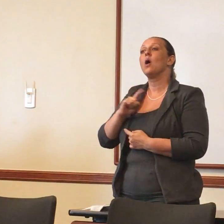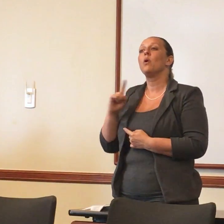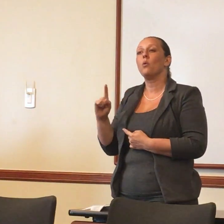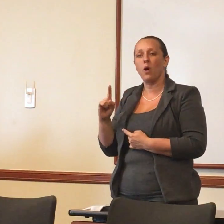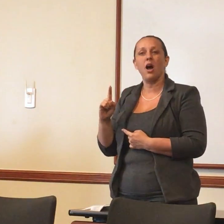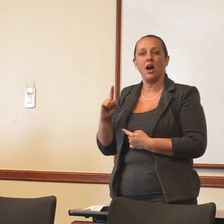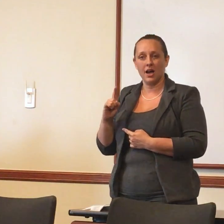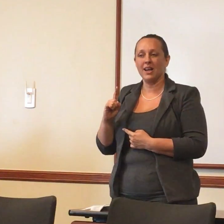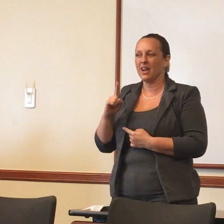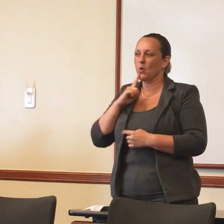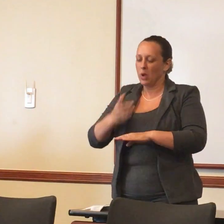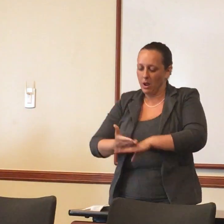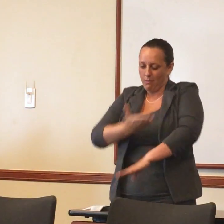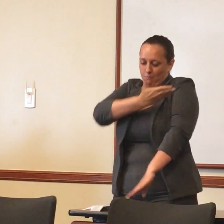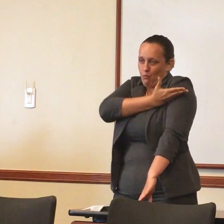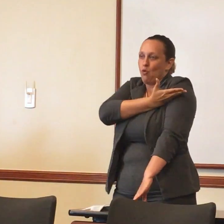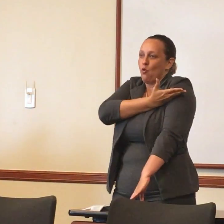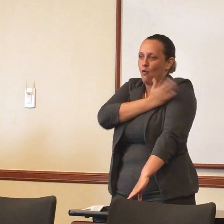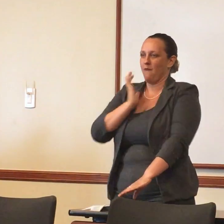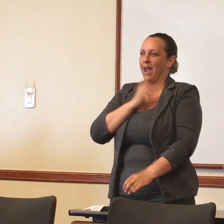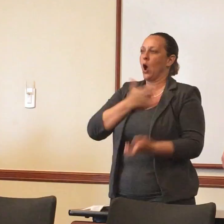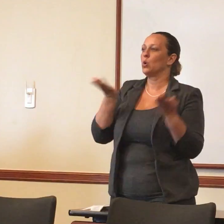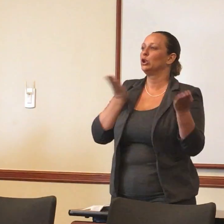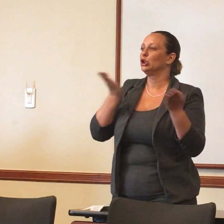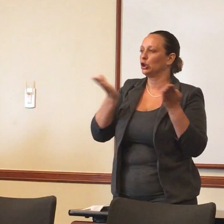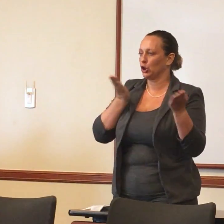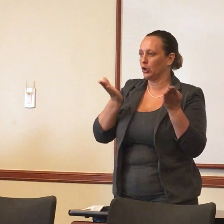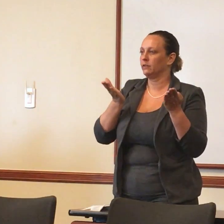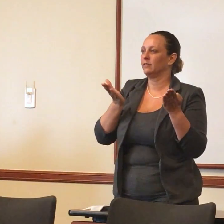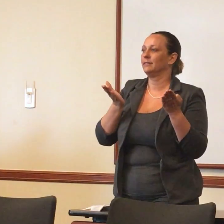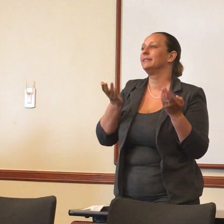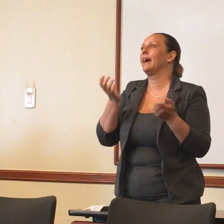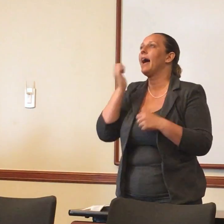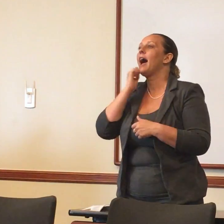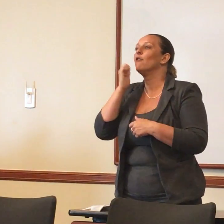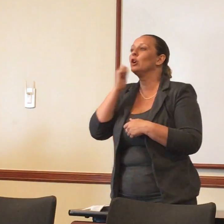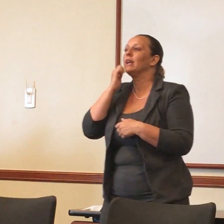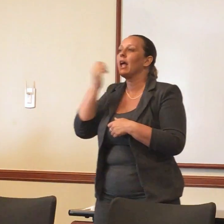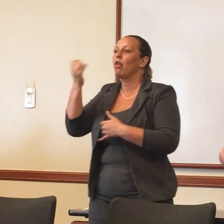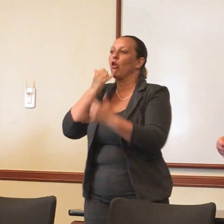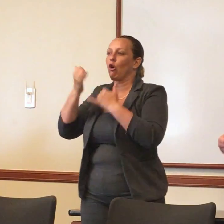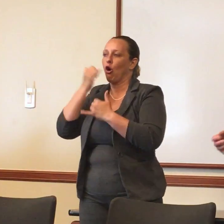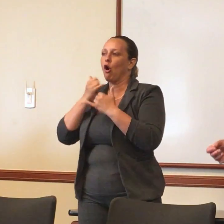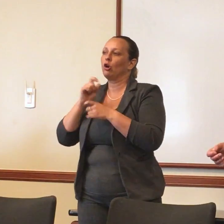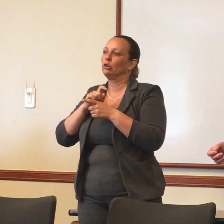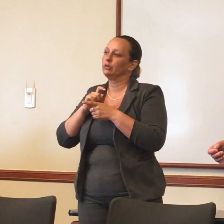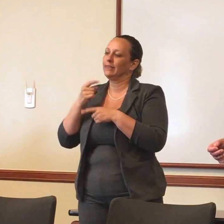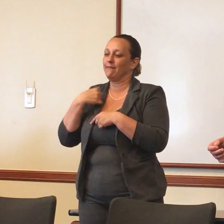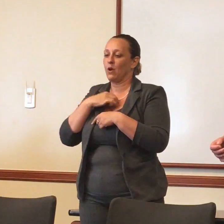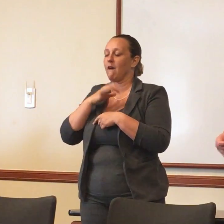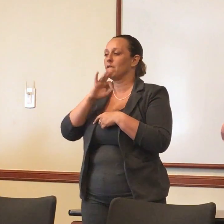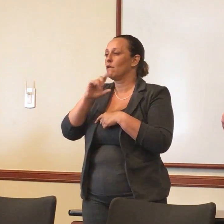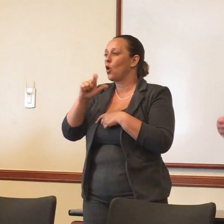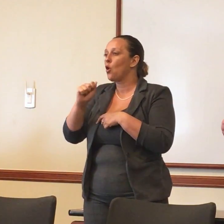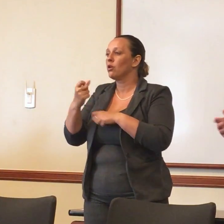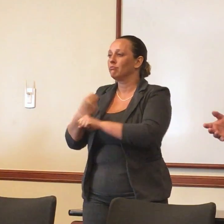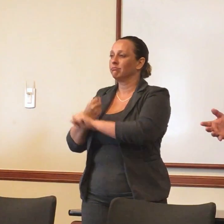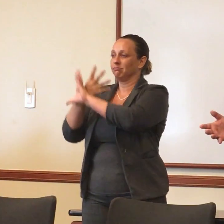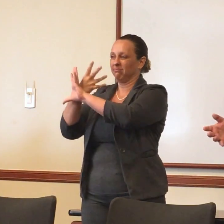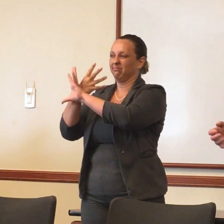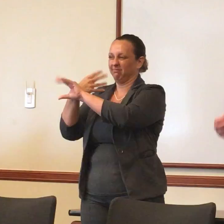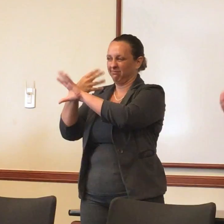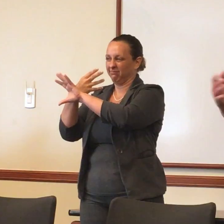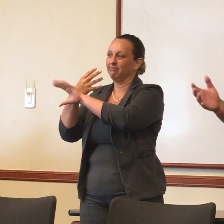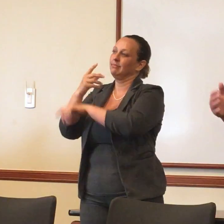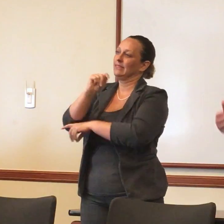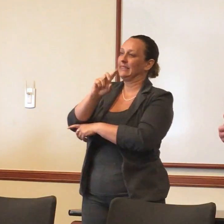this is an enhancement of the 911 service. We still think for the normal day-to-day calls that you have, if you have Florida Relay service or TDD